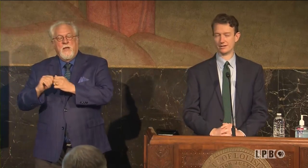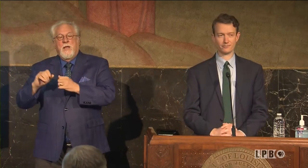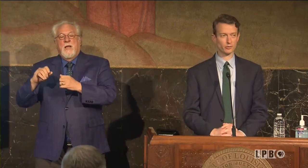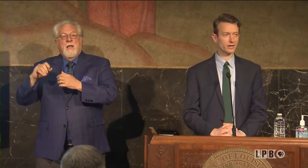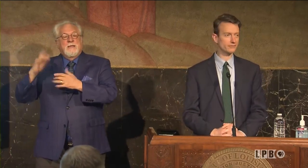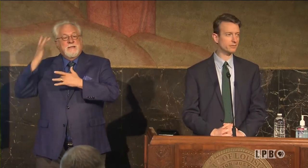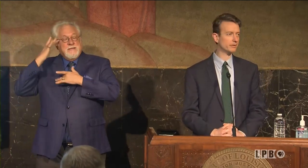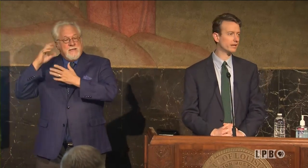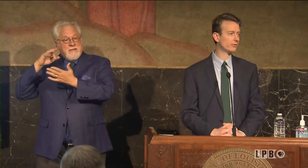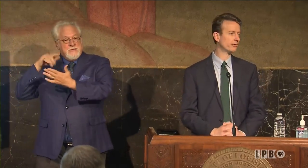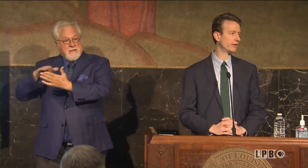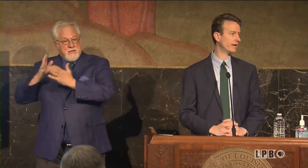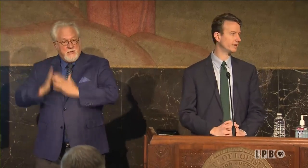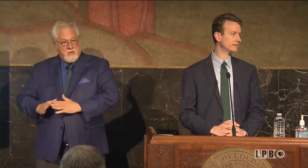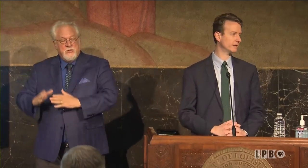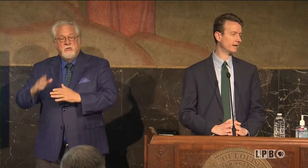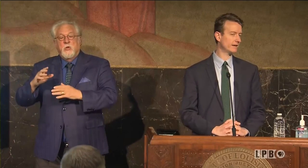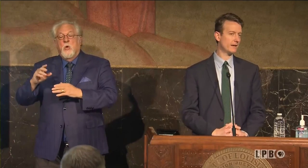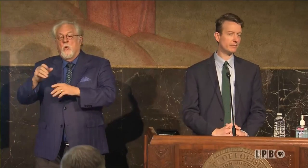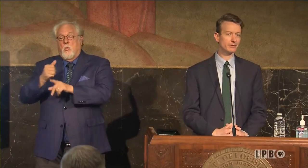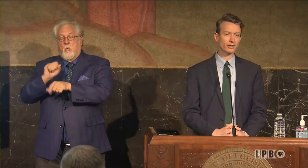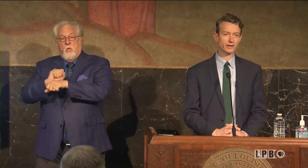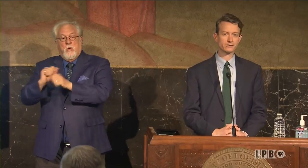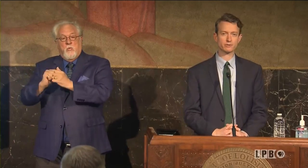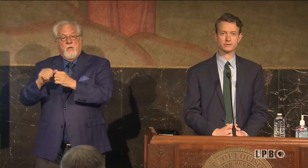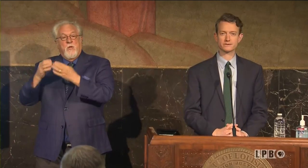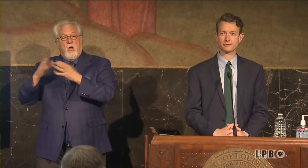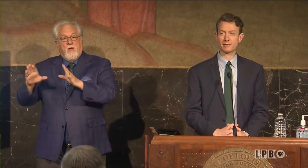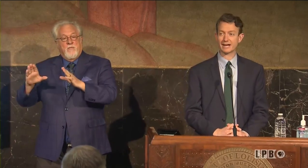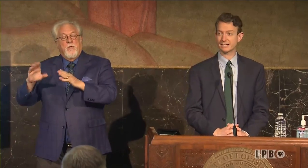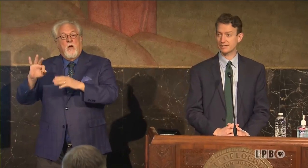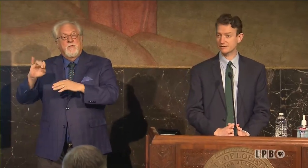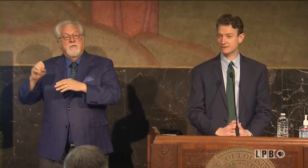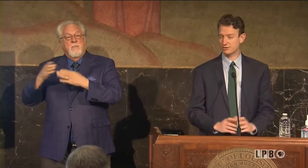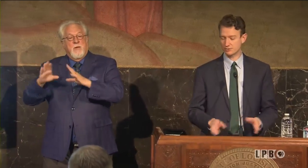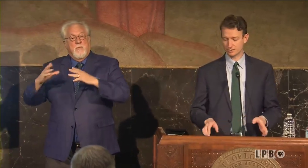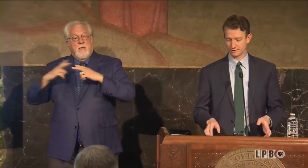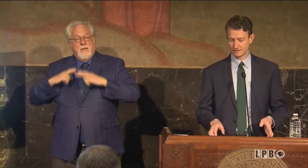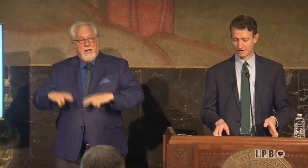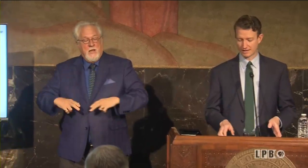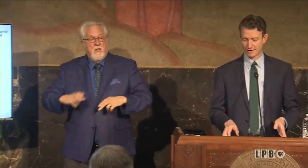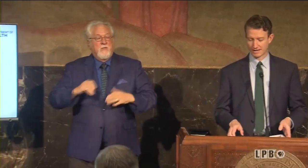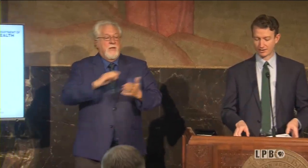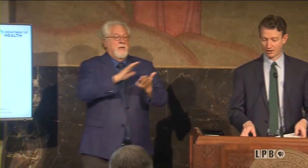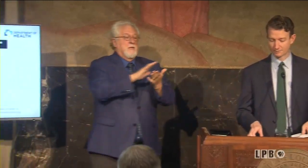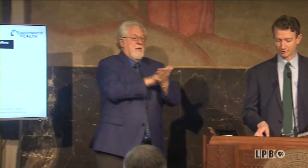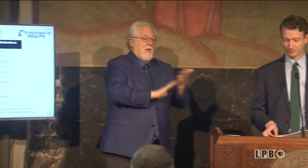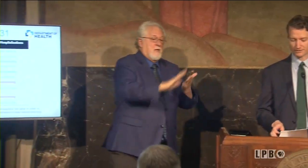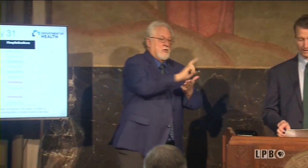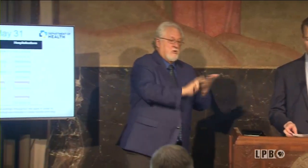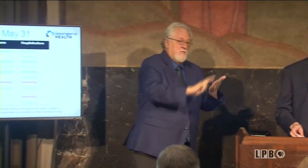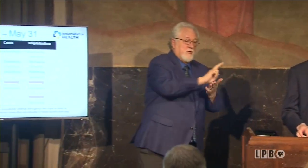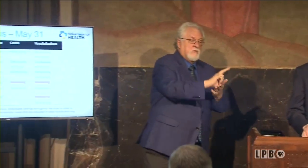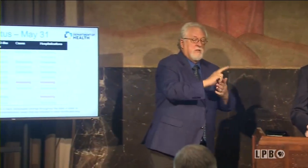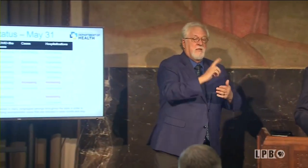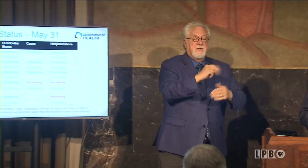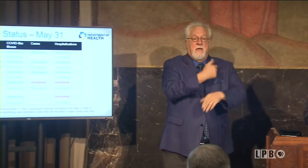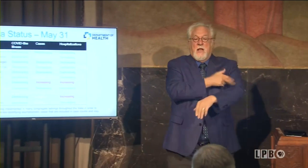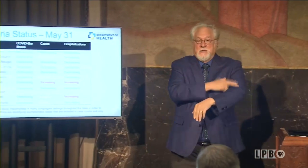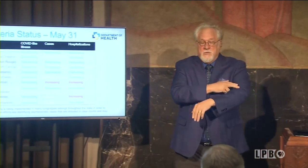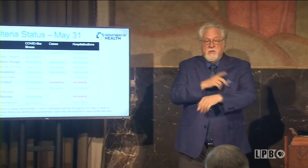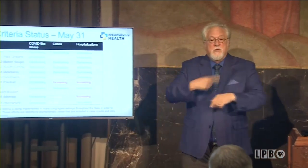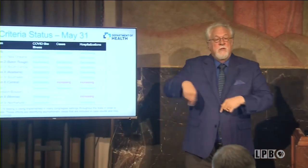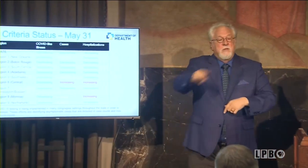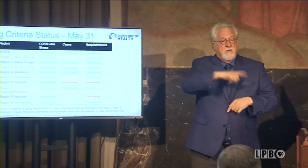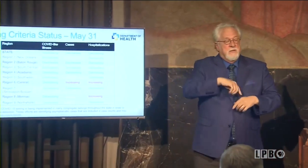work for the Office of Public Health and public health experts from academic institutions and hospitals